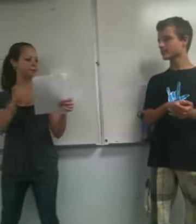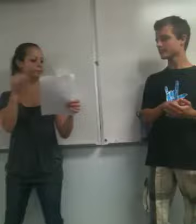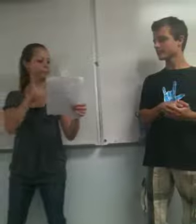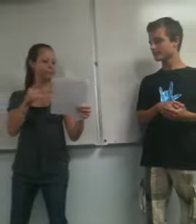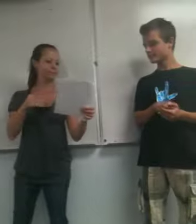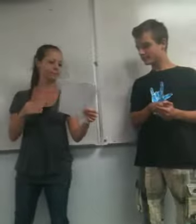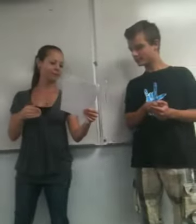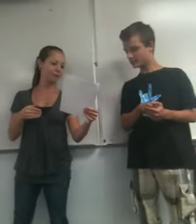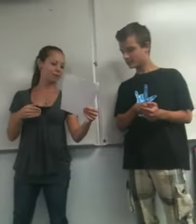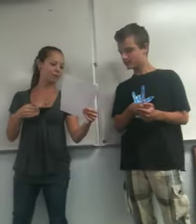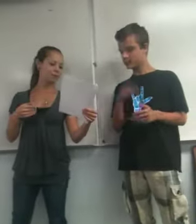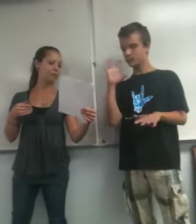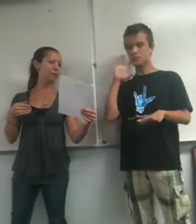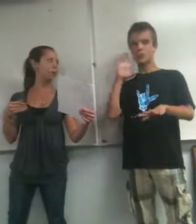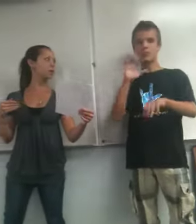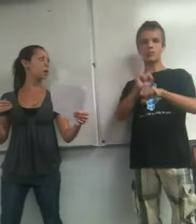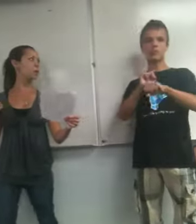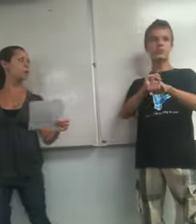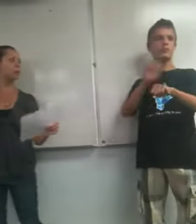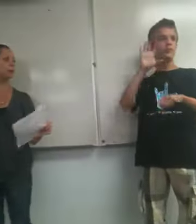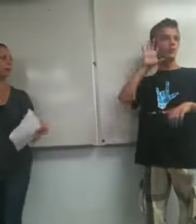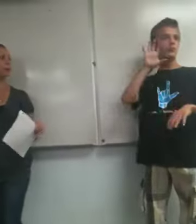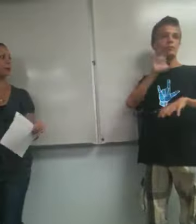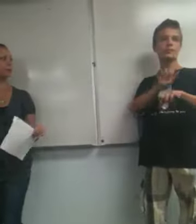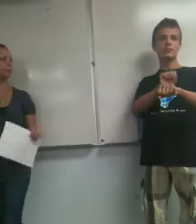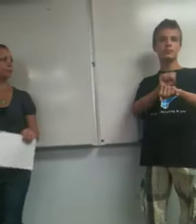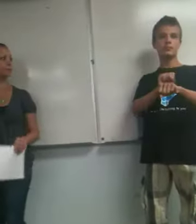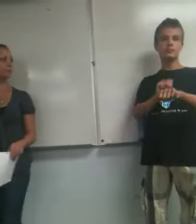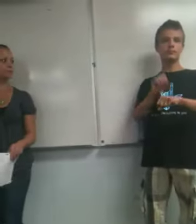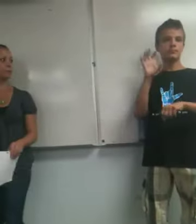again. 14 is homework.